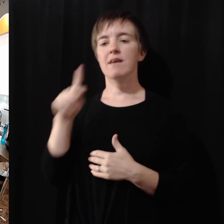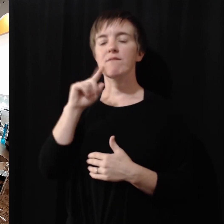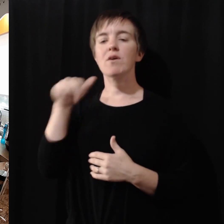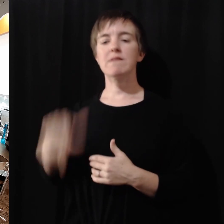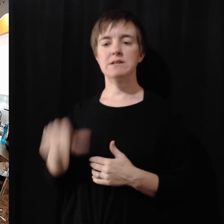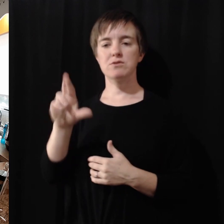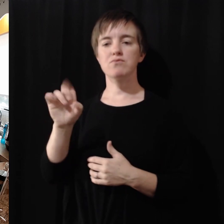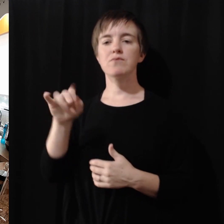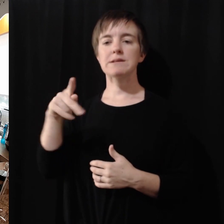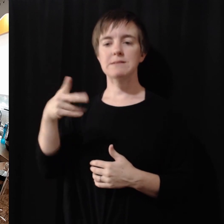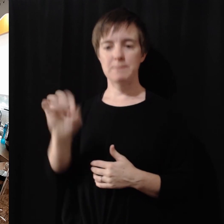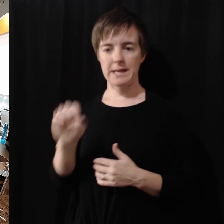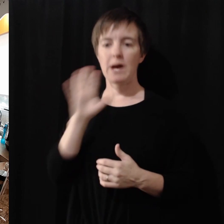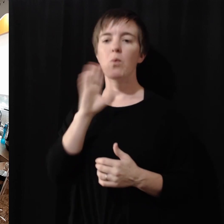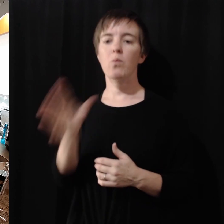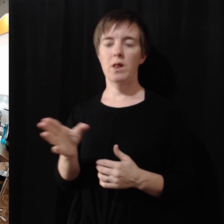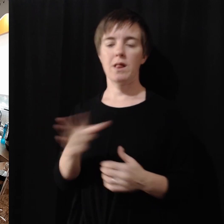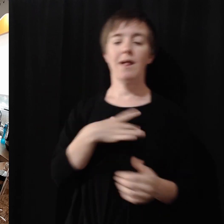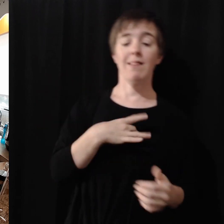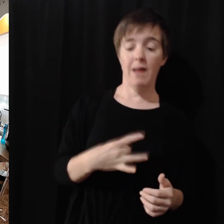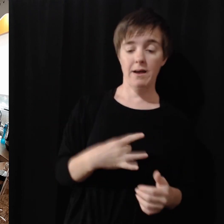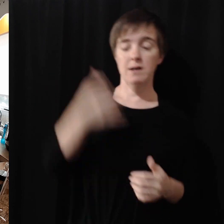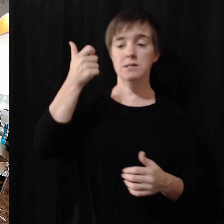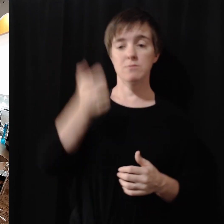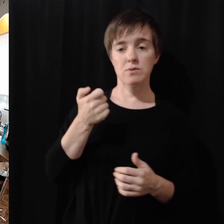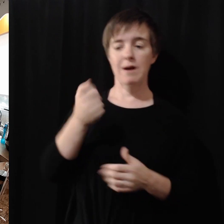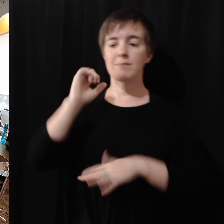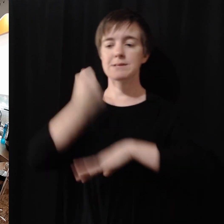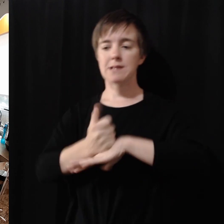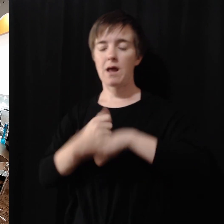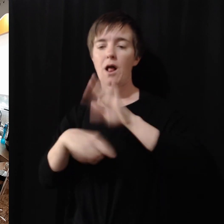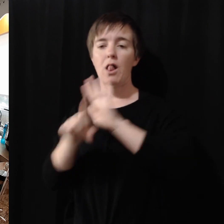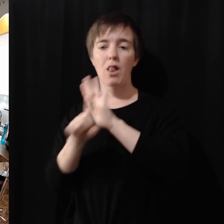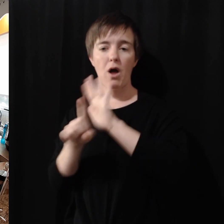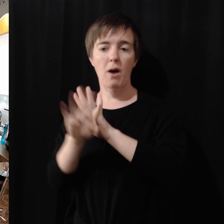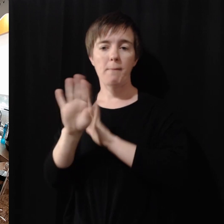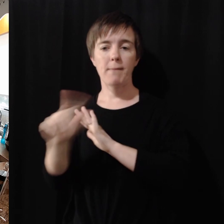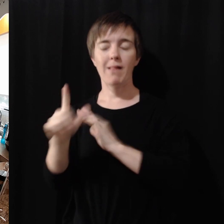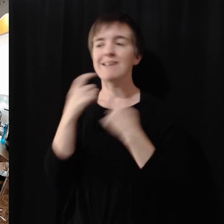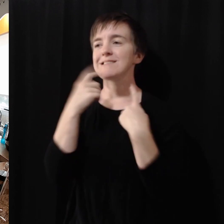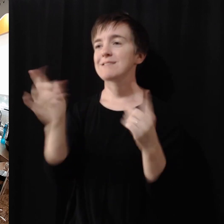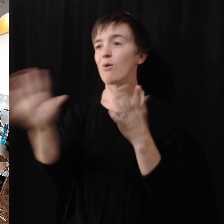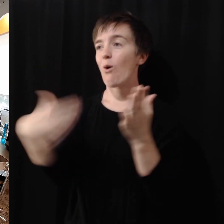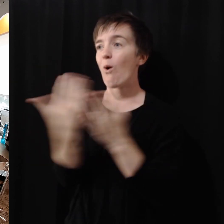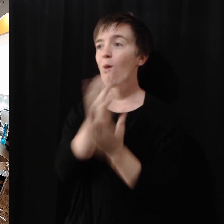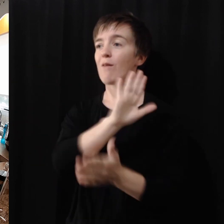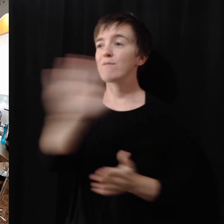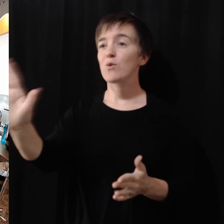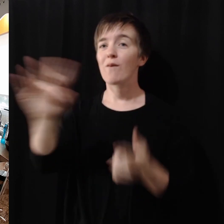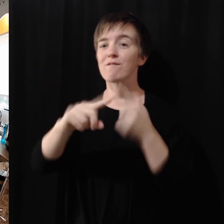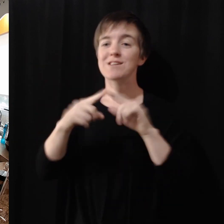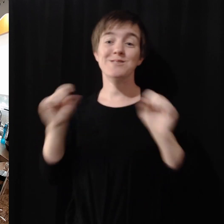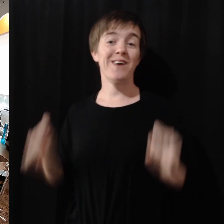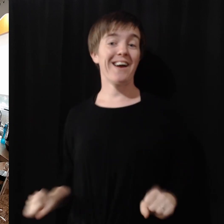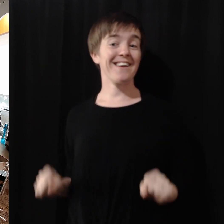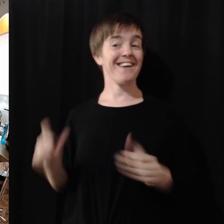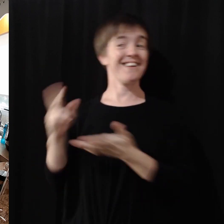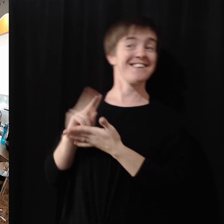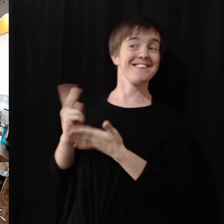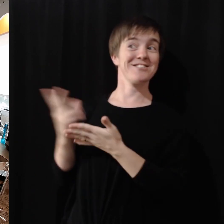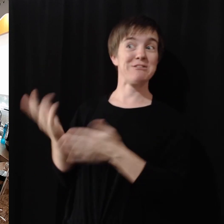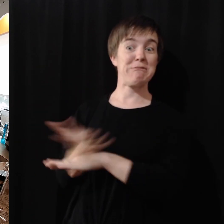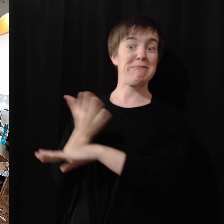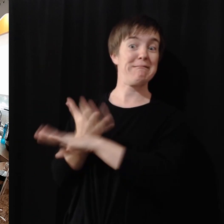to the bottom, in the description. So like, subscribe, set that alarm bell, and tell all of your friends so I can get a kitchen